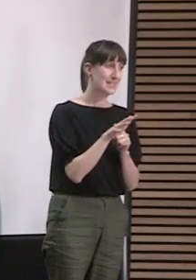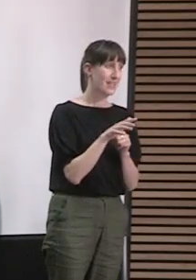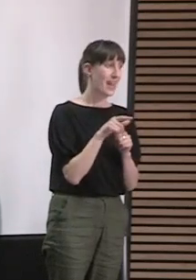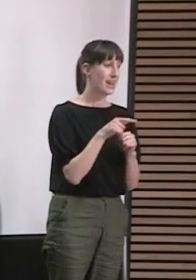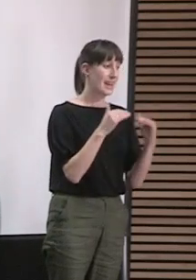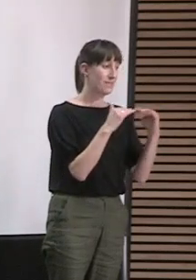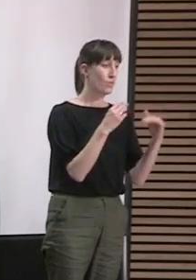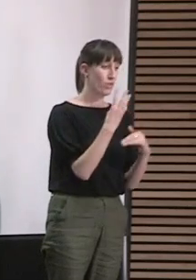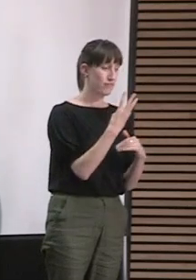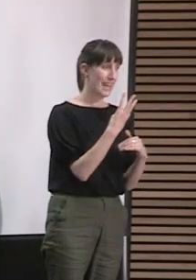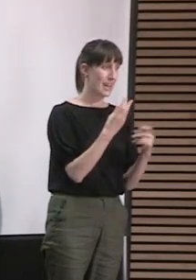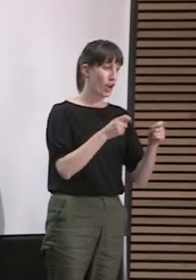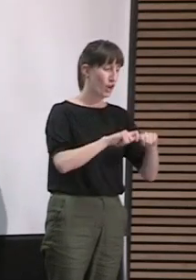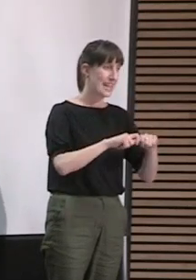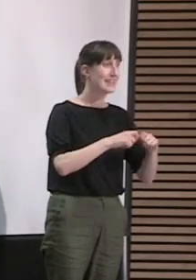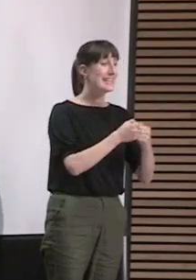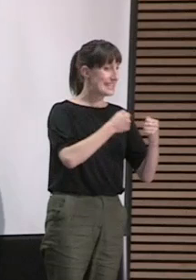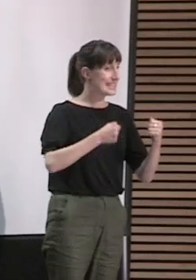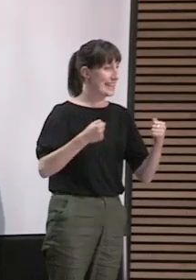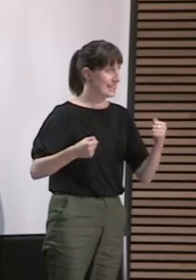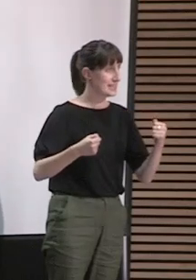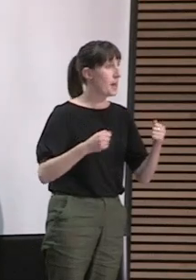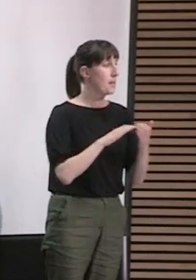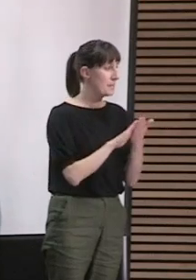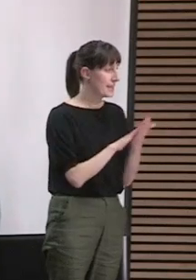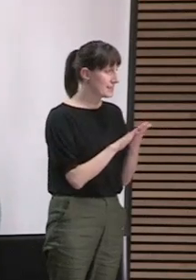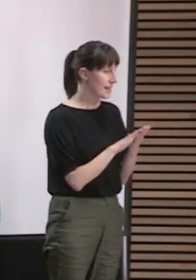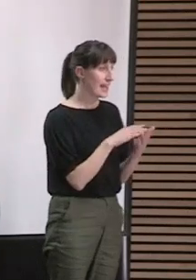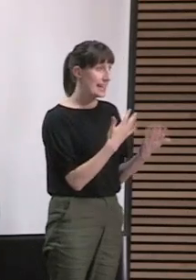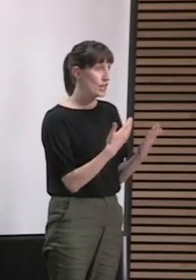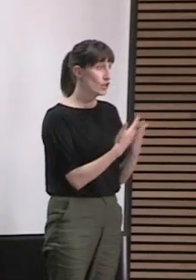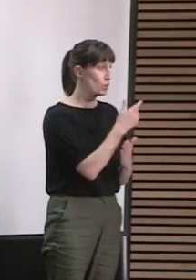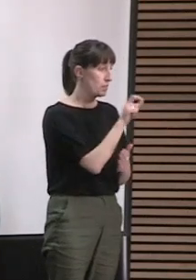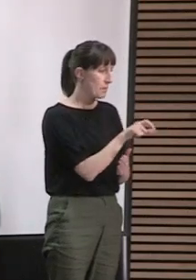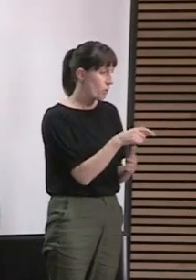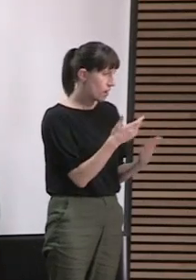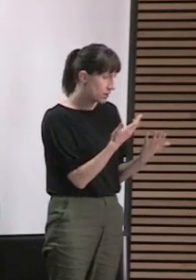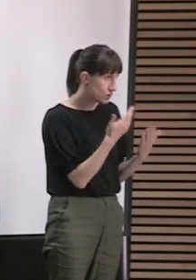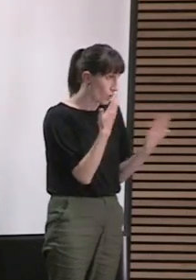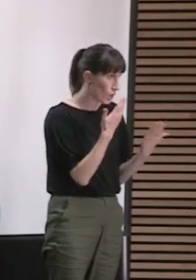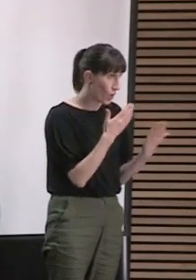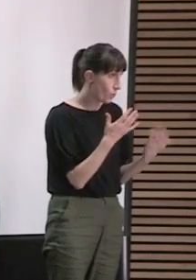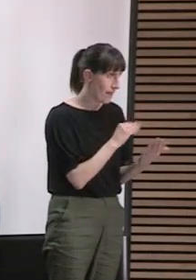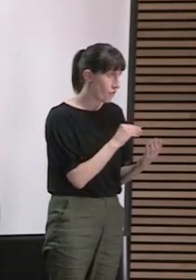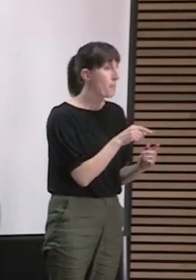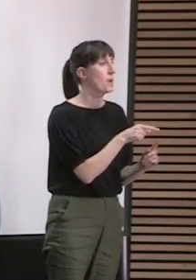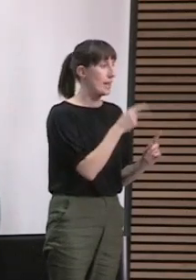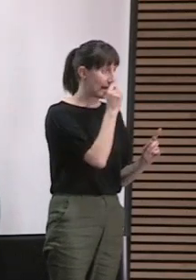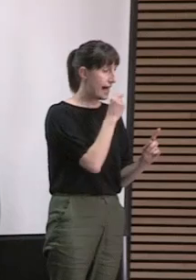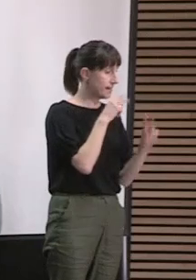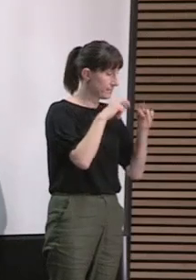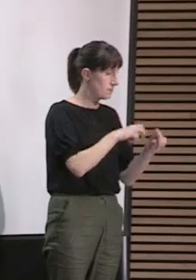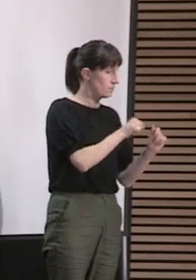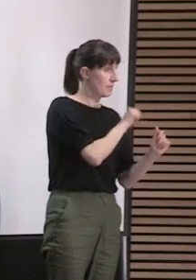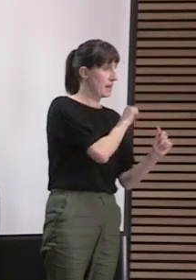another few days until we can much more confidently link any new cases directly to the outbreak. The thing that I would just add to that